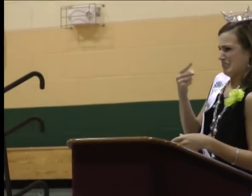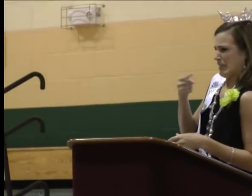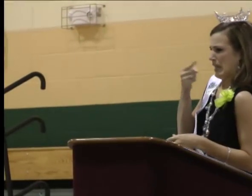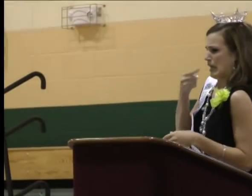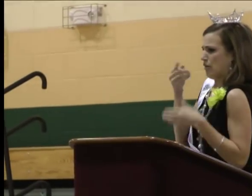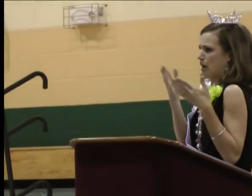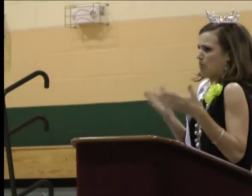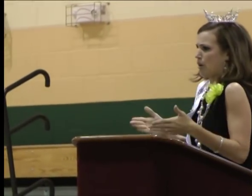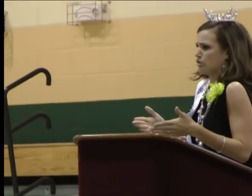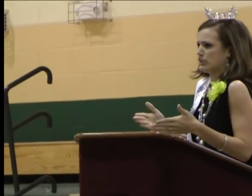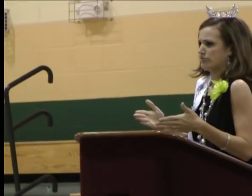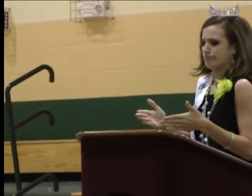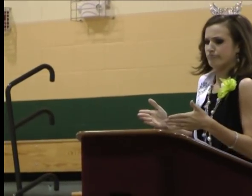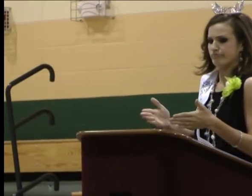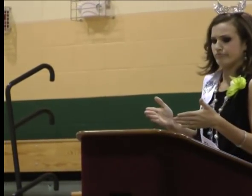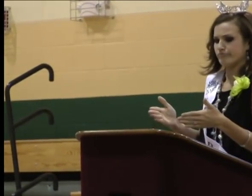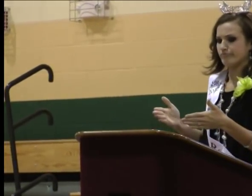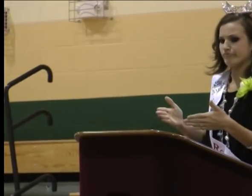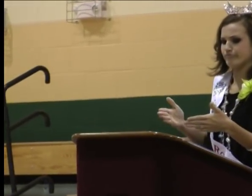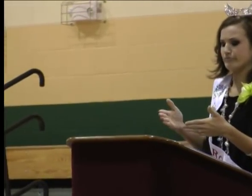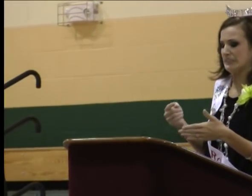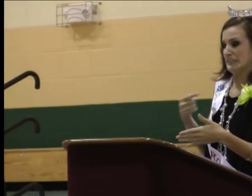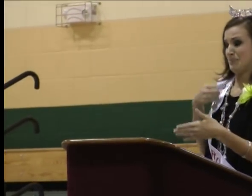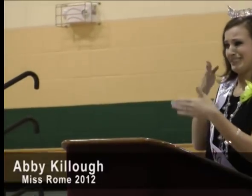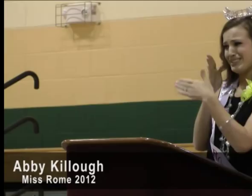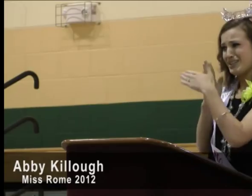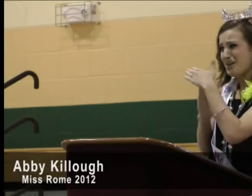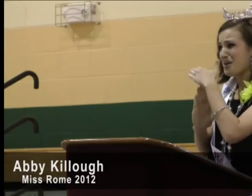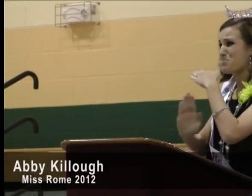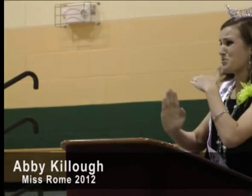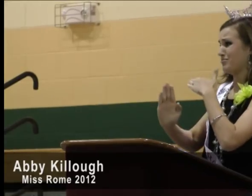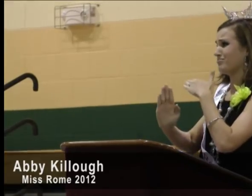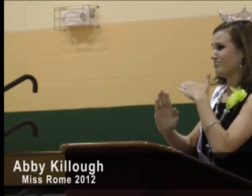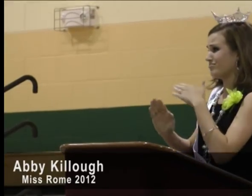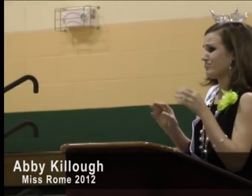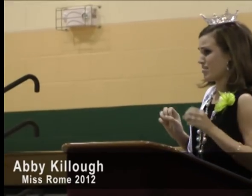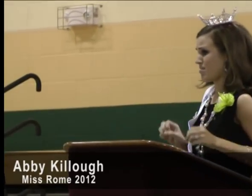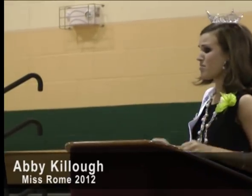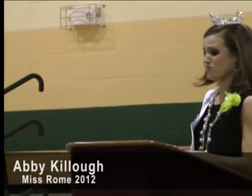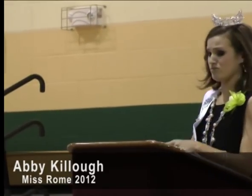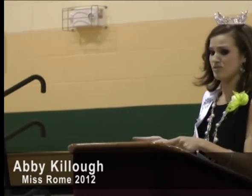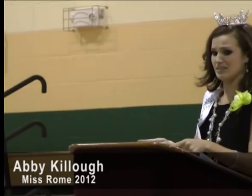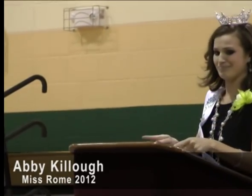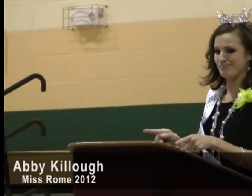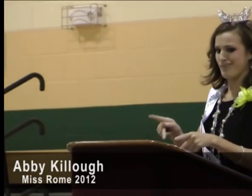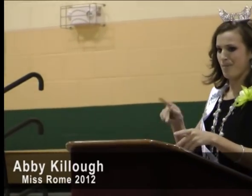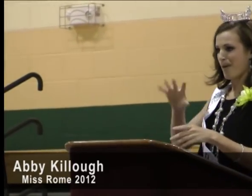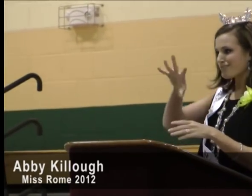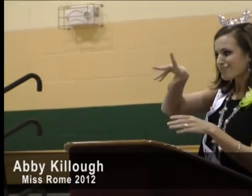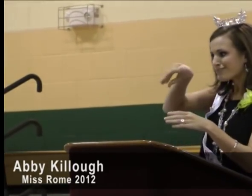I, as a hearing person, am humbled at the opportunity